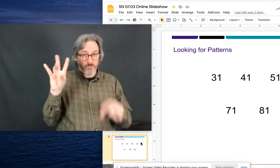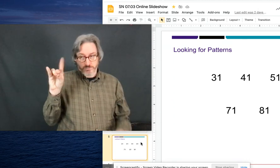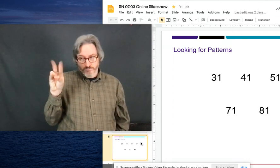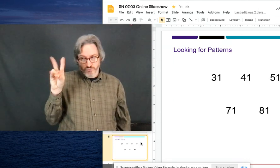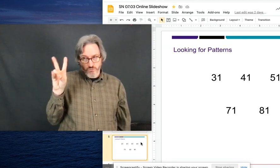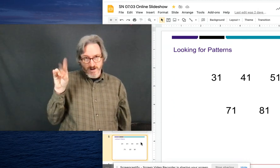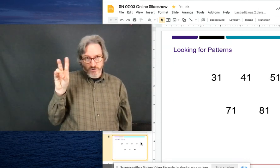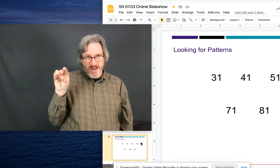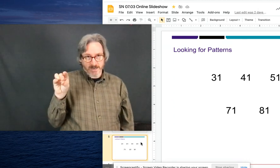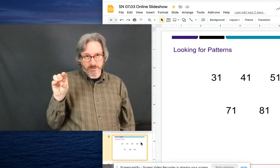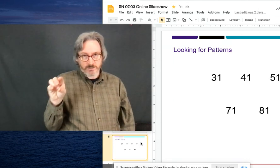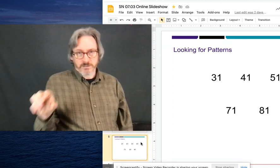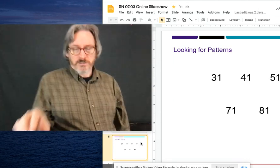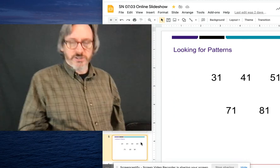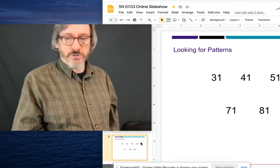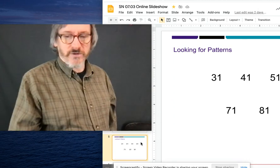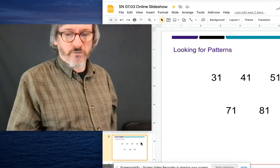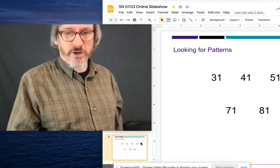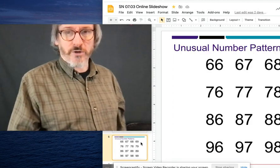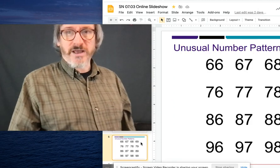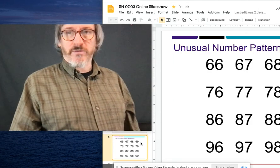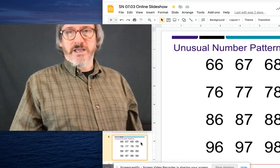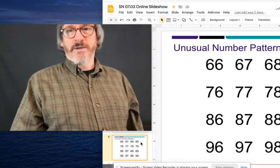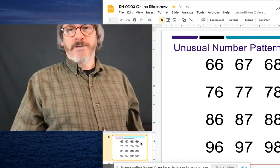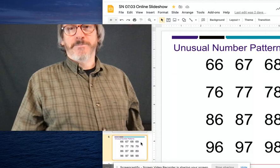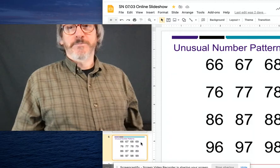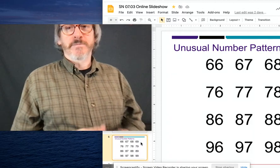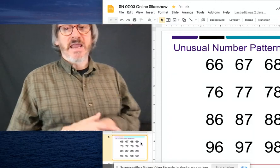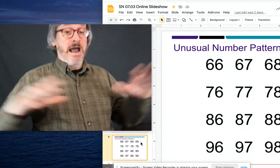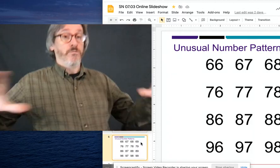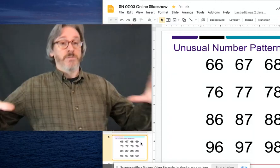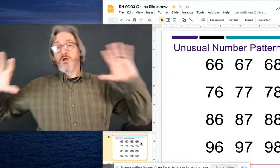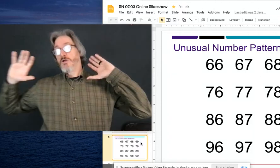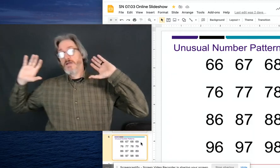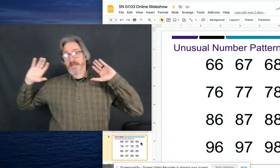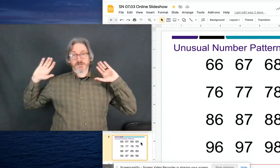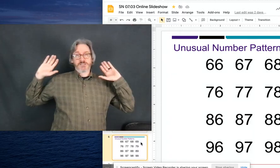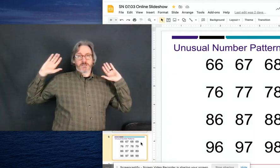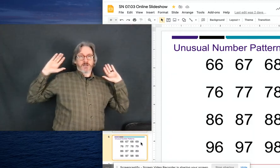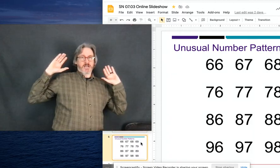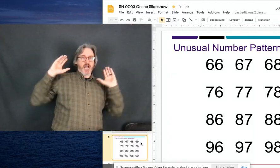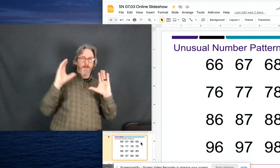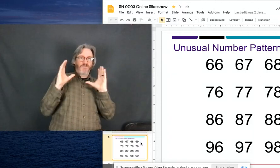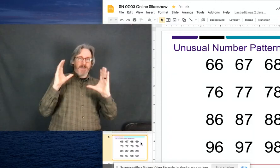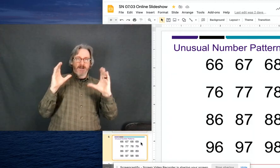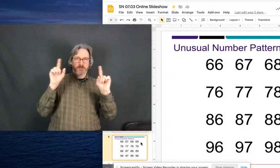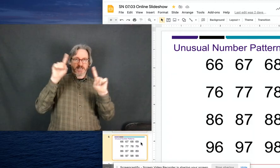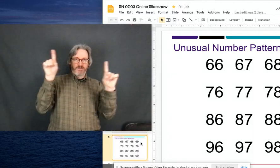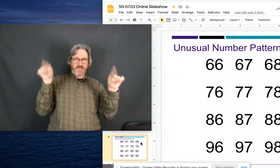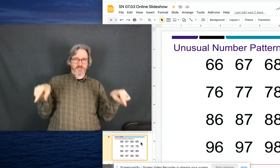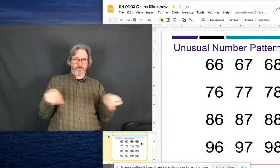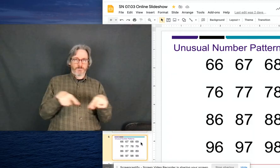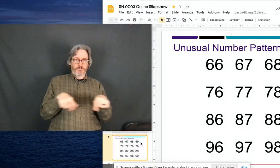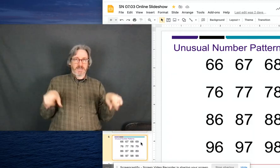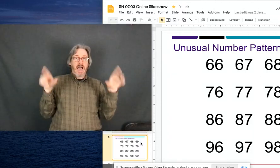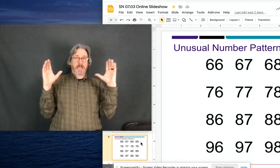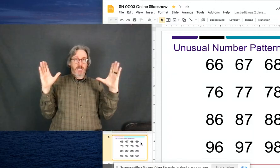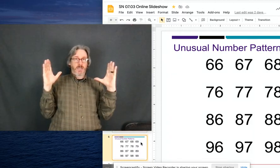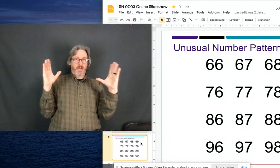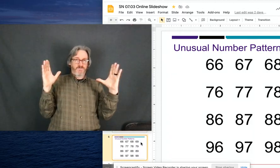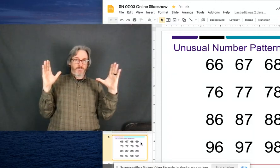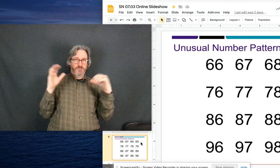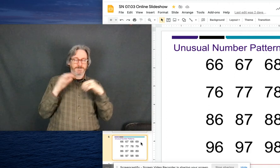have to program your hand to do it for you without thinking about it. Now, here's a couple of patterns in this